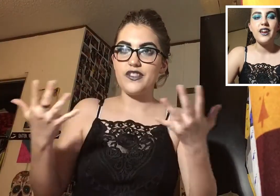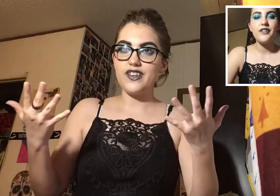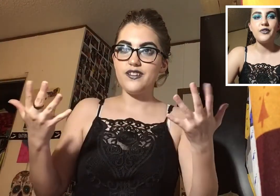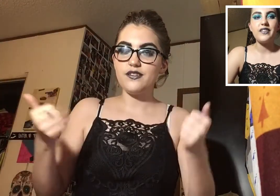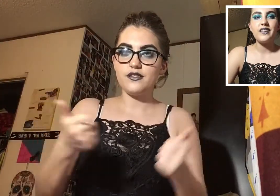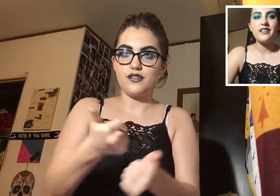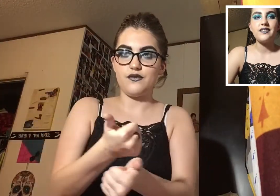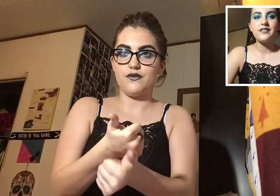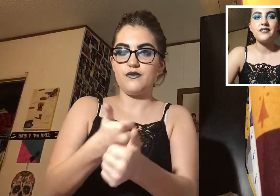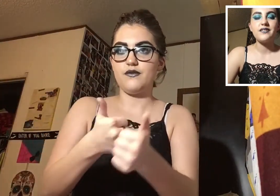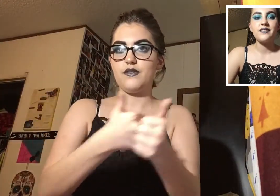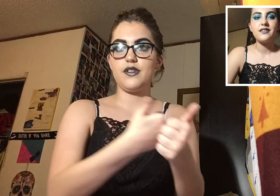Everything.